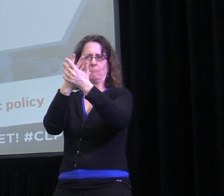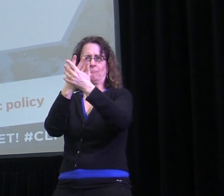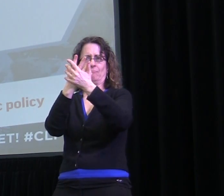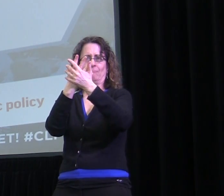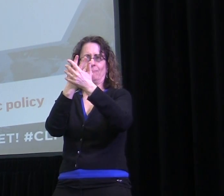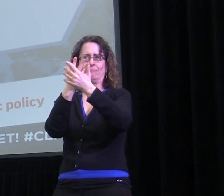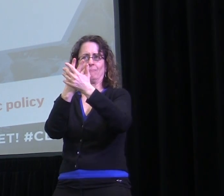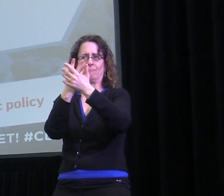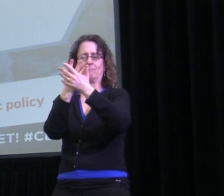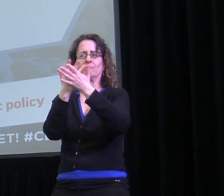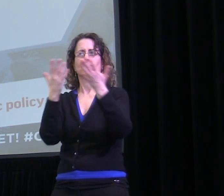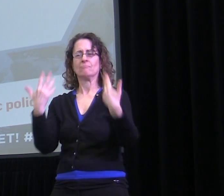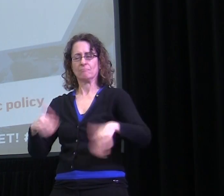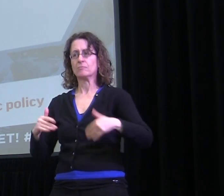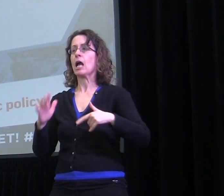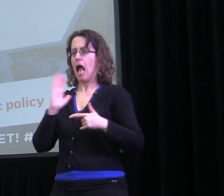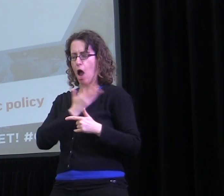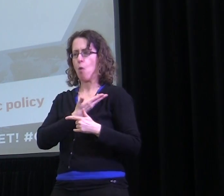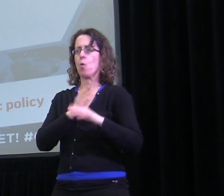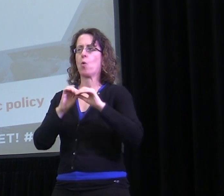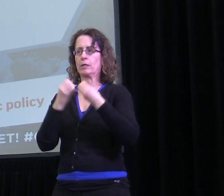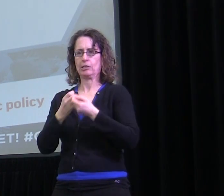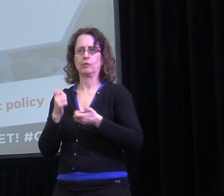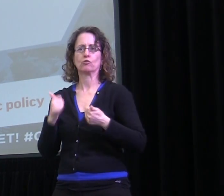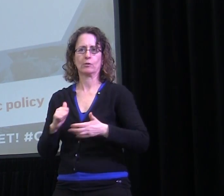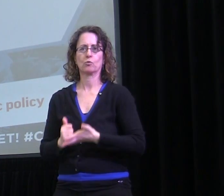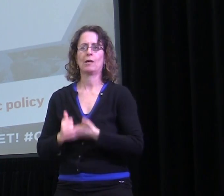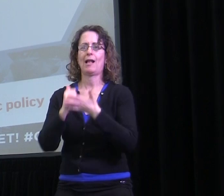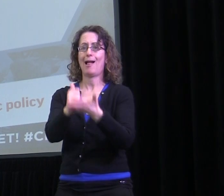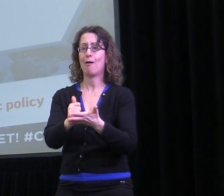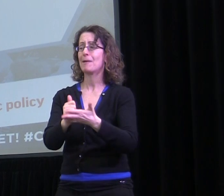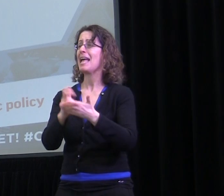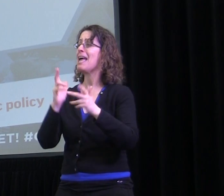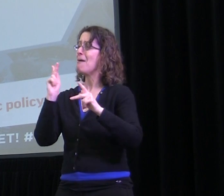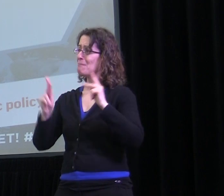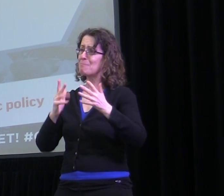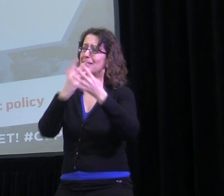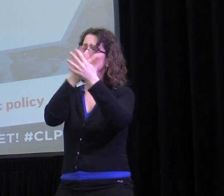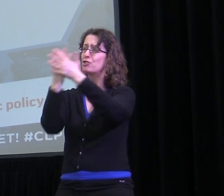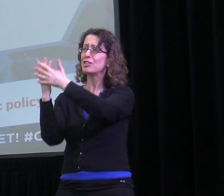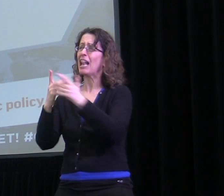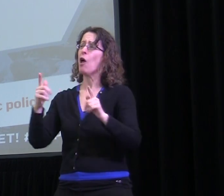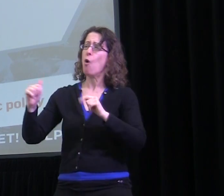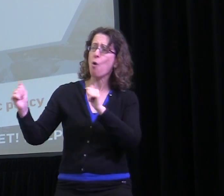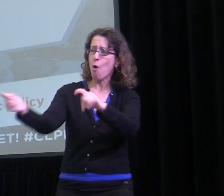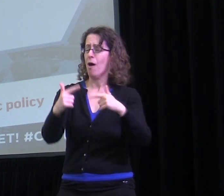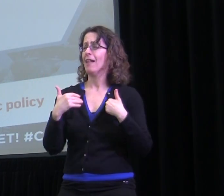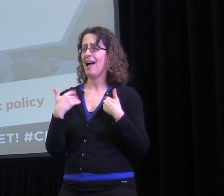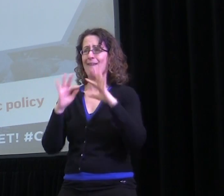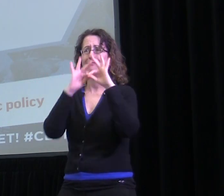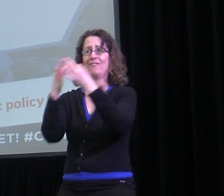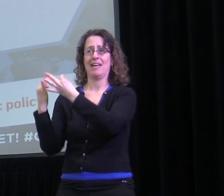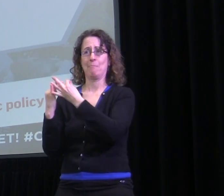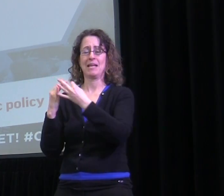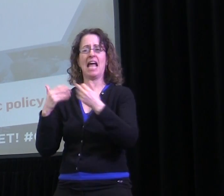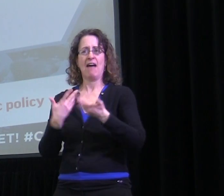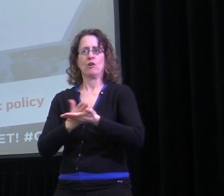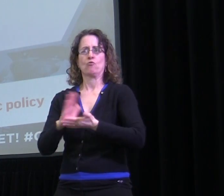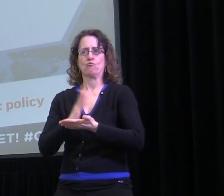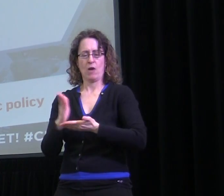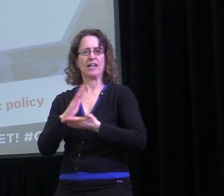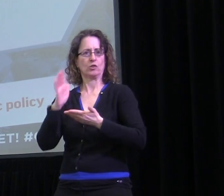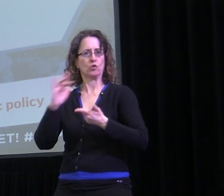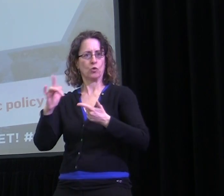each person inside jails and prisons in Massachusetts has a family, has the right to family creation and to define for themselves what that